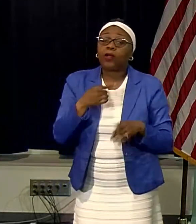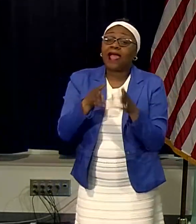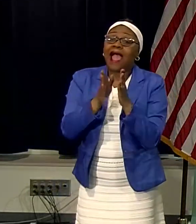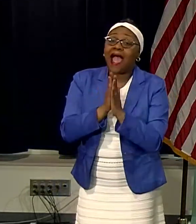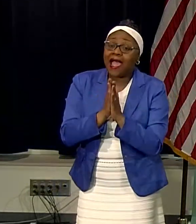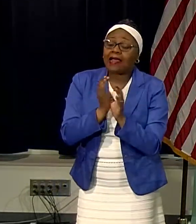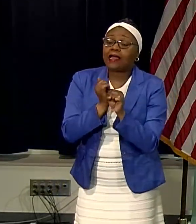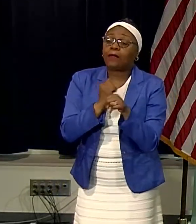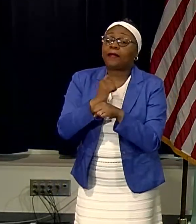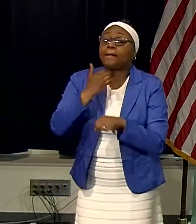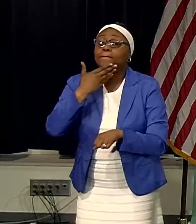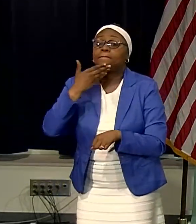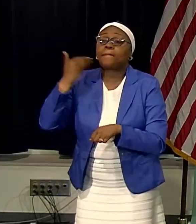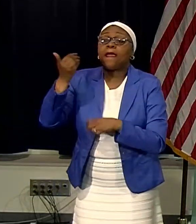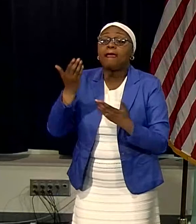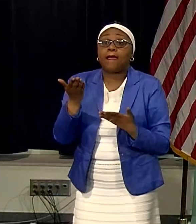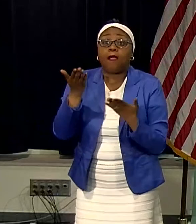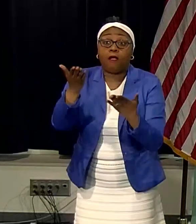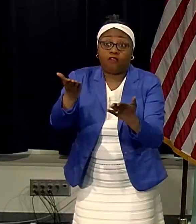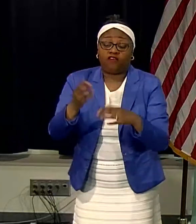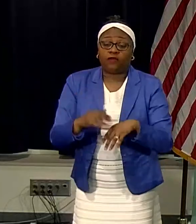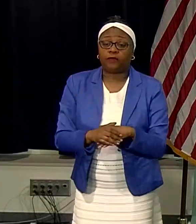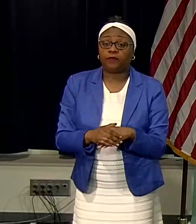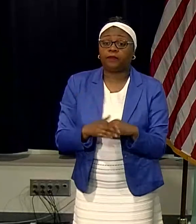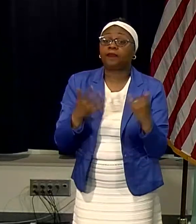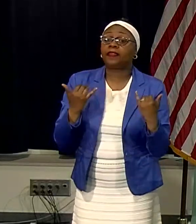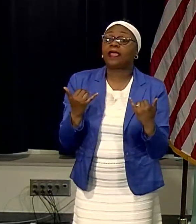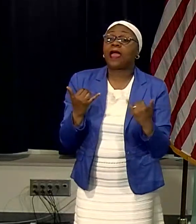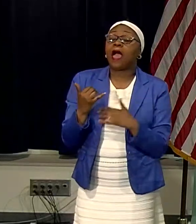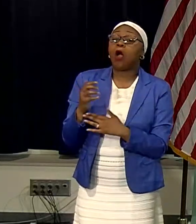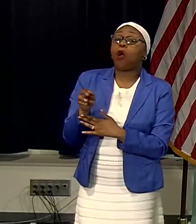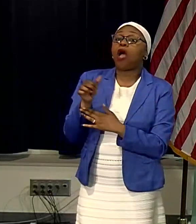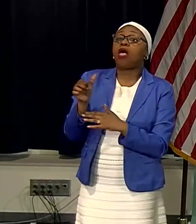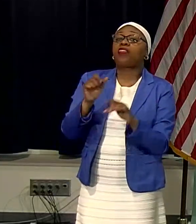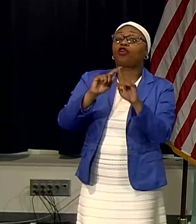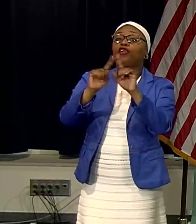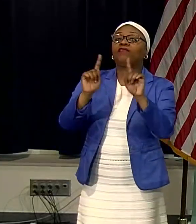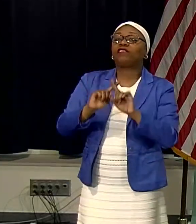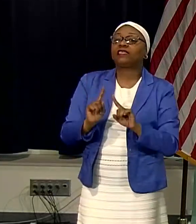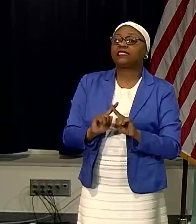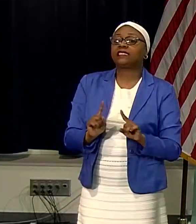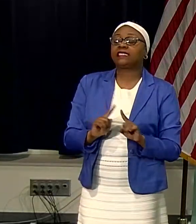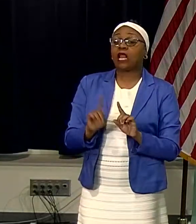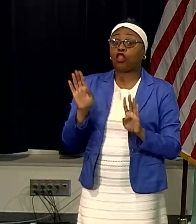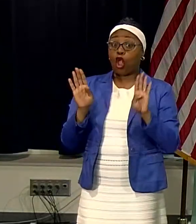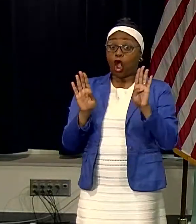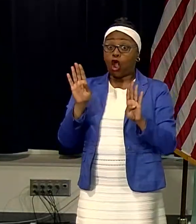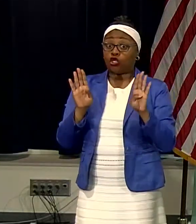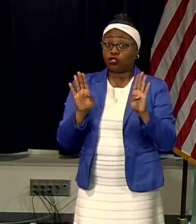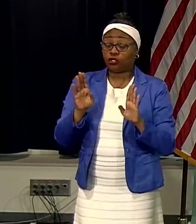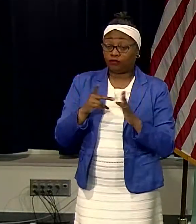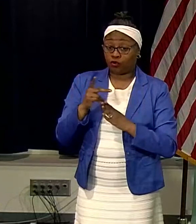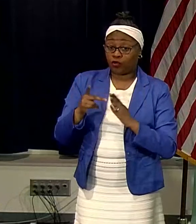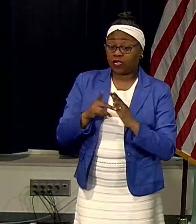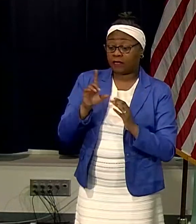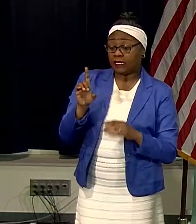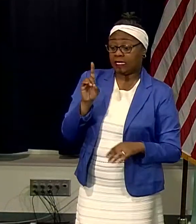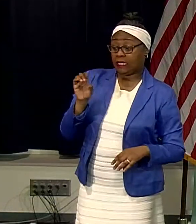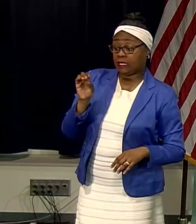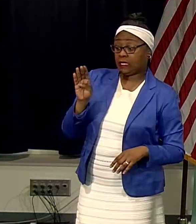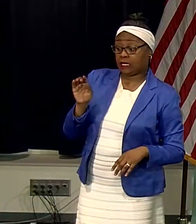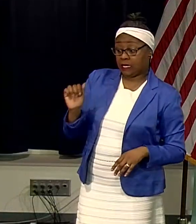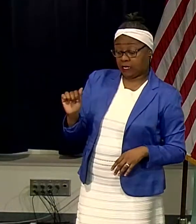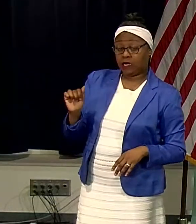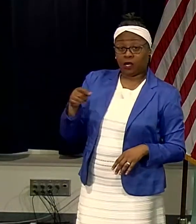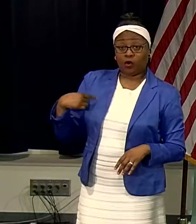offer at that time. Another difference between these programs, the auction program, we do the DLBA. We do maintain